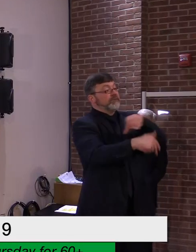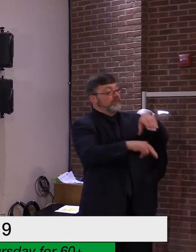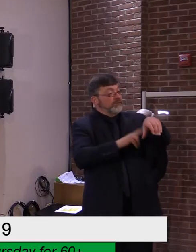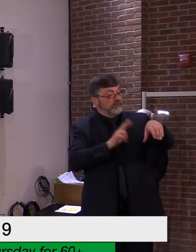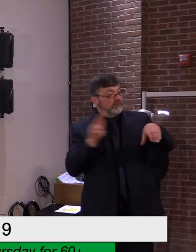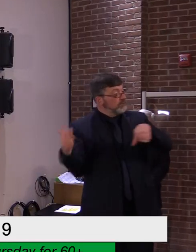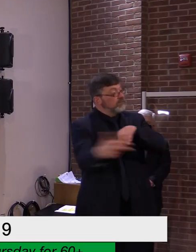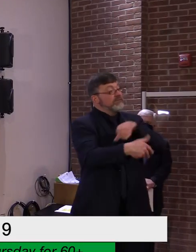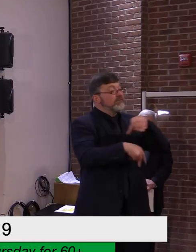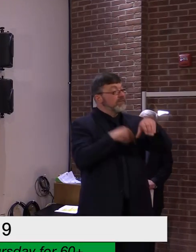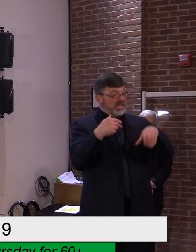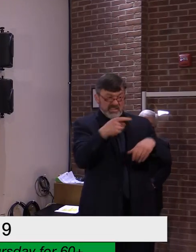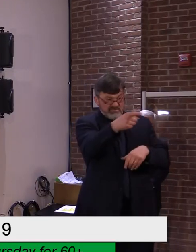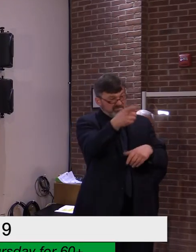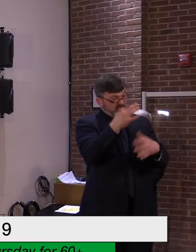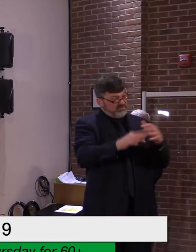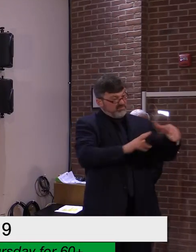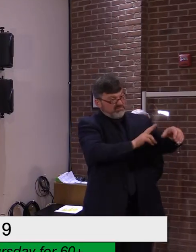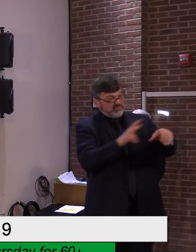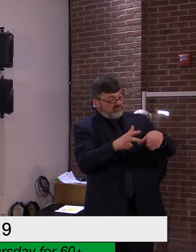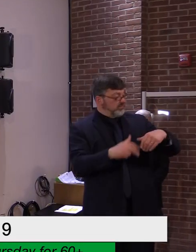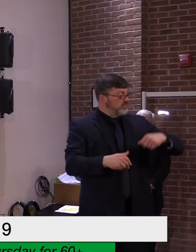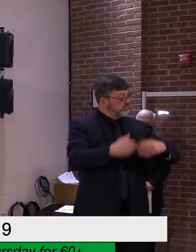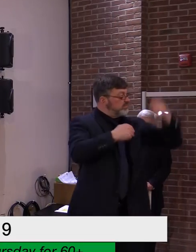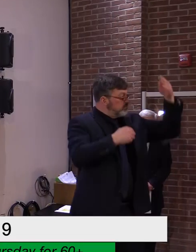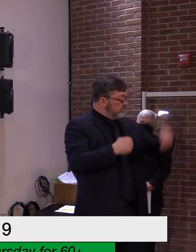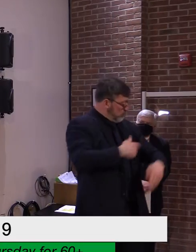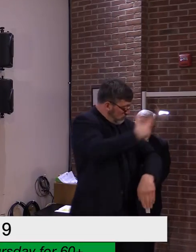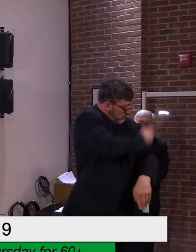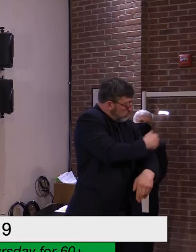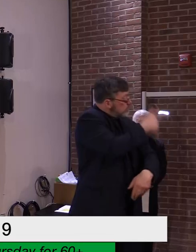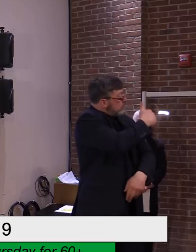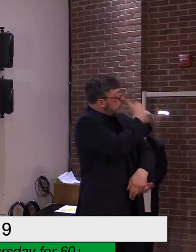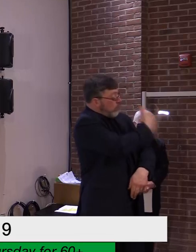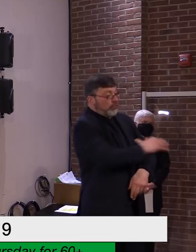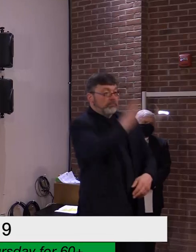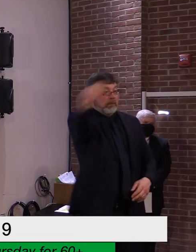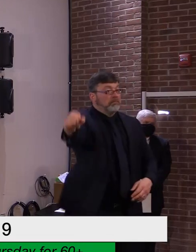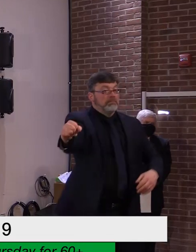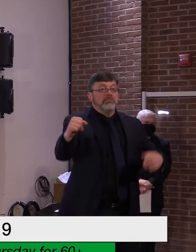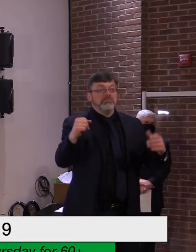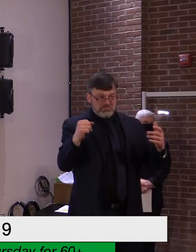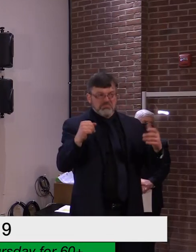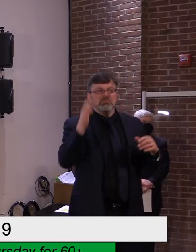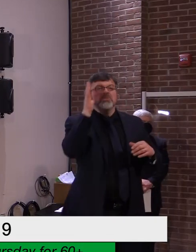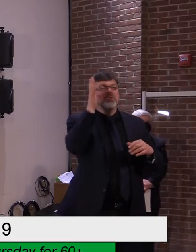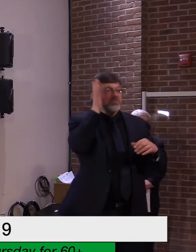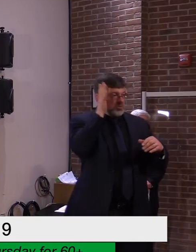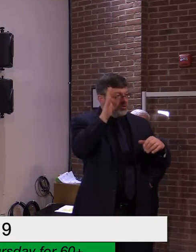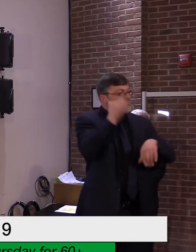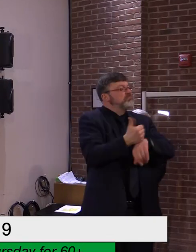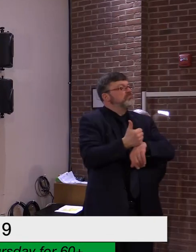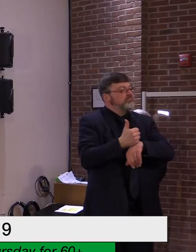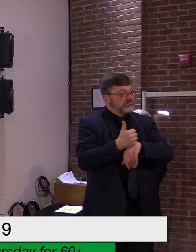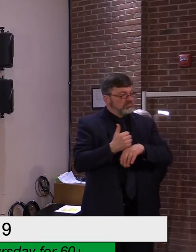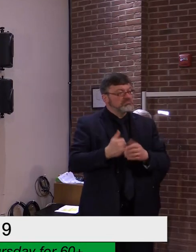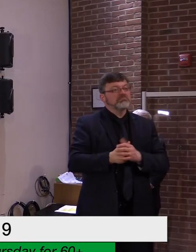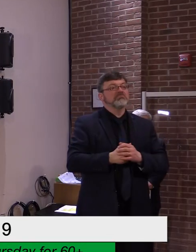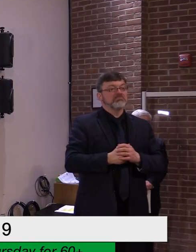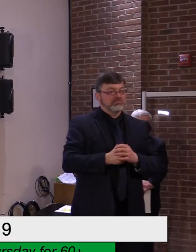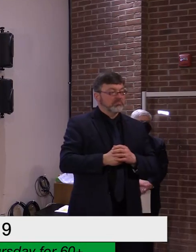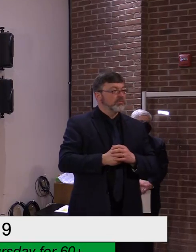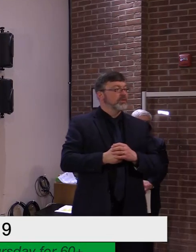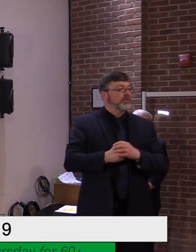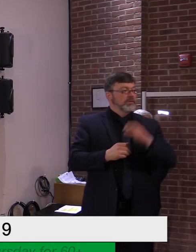could certainly be attractive at those times as well. And of course, it'll be warm weather. It'll be perfect for that. I might have one